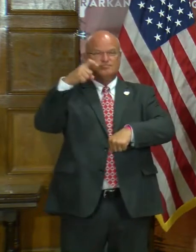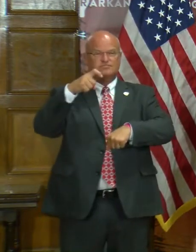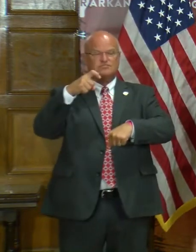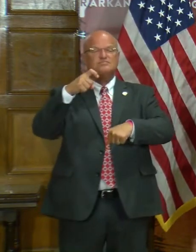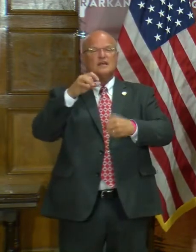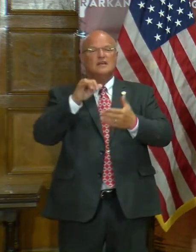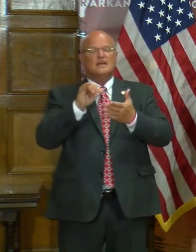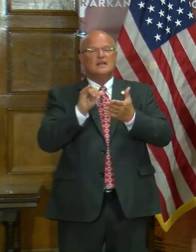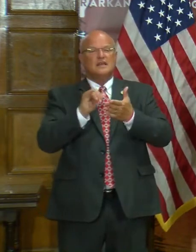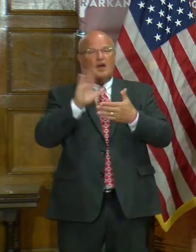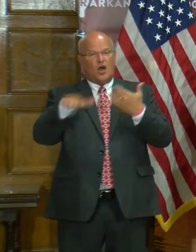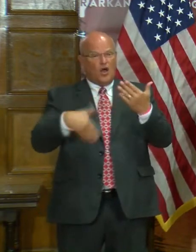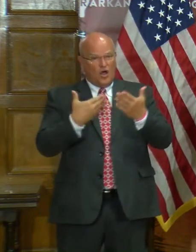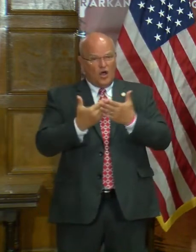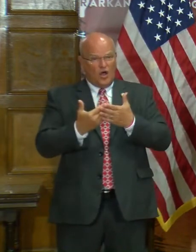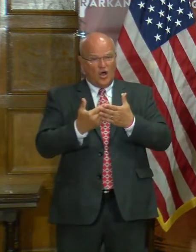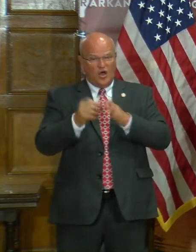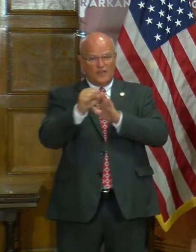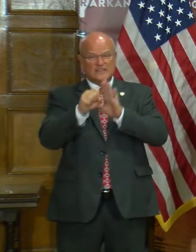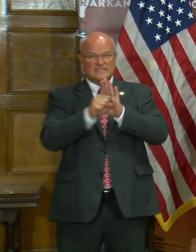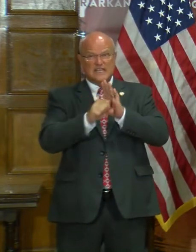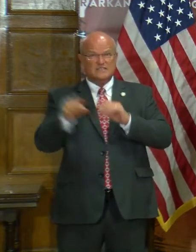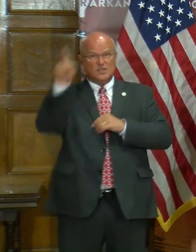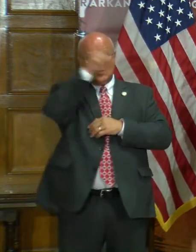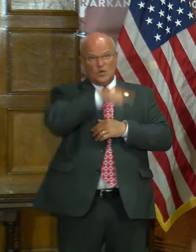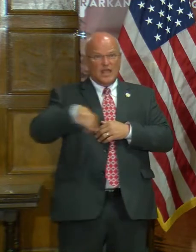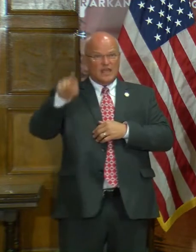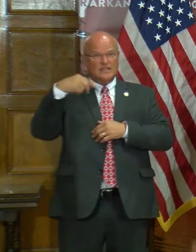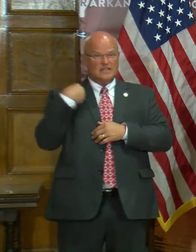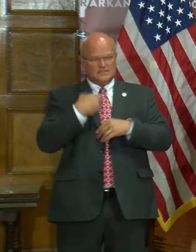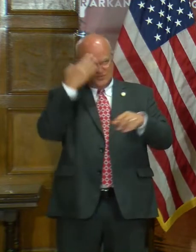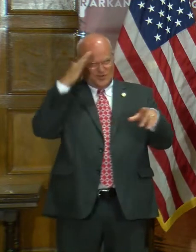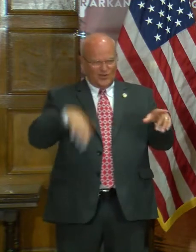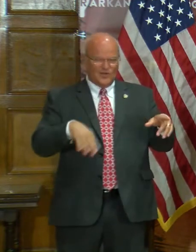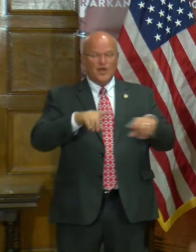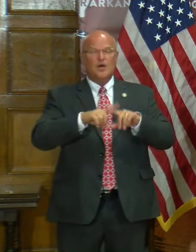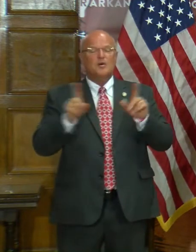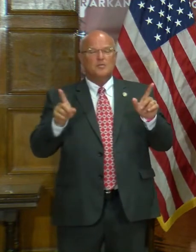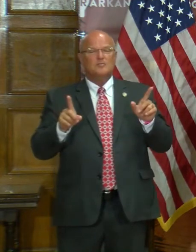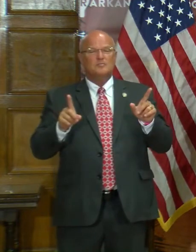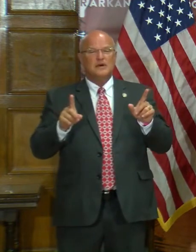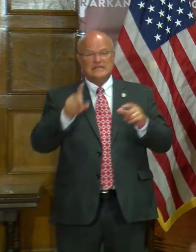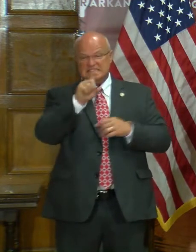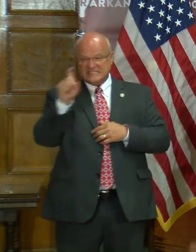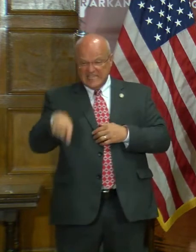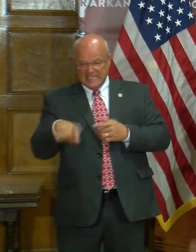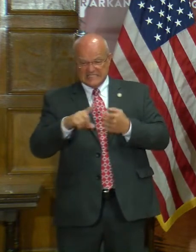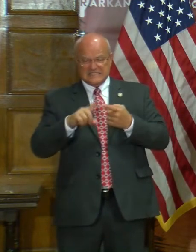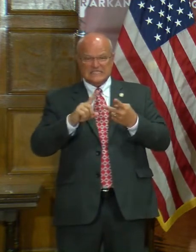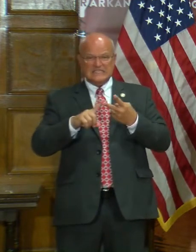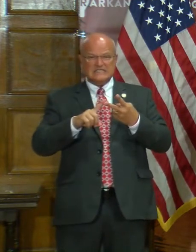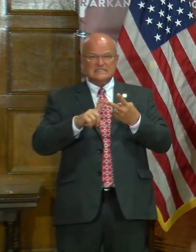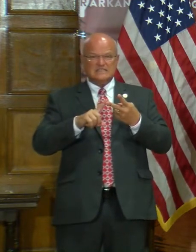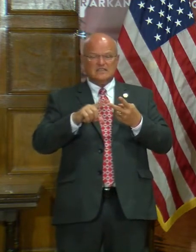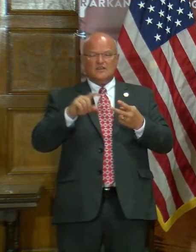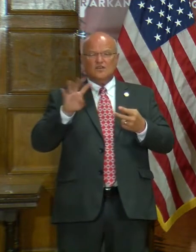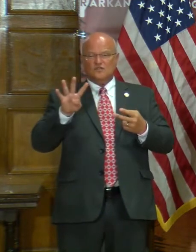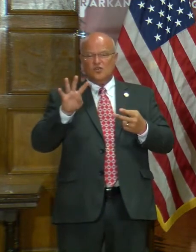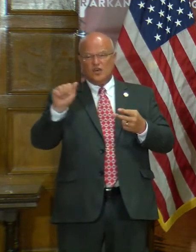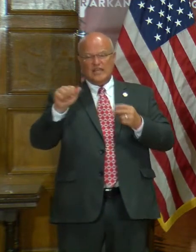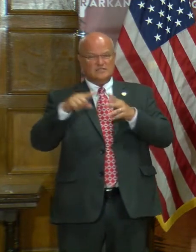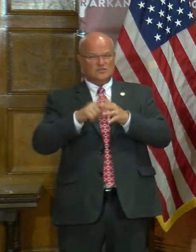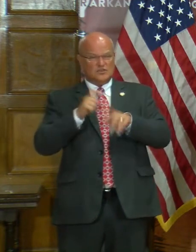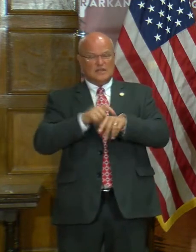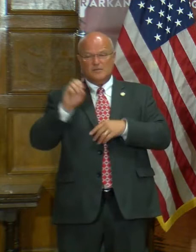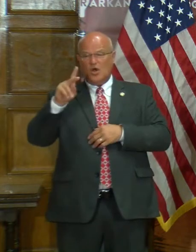All the states around us, you know this, Steve, but Texas, the 1A to 4A is going to start on